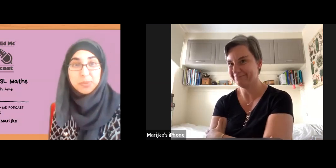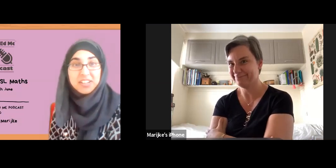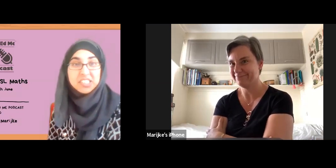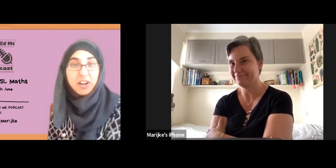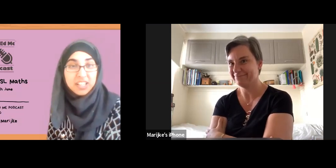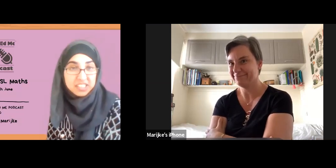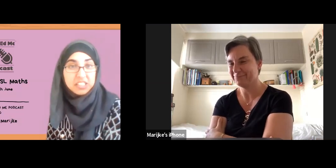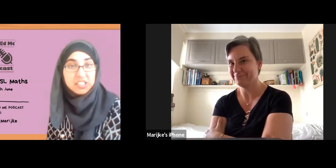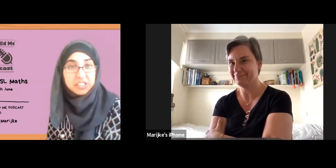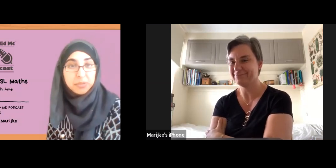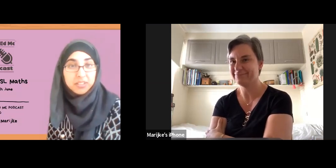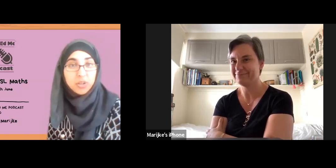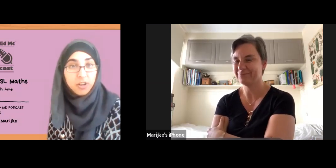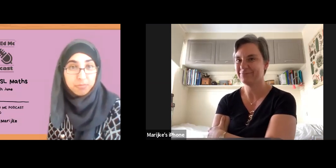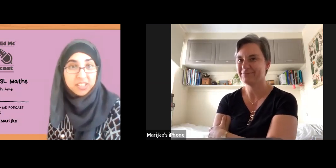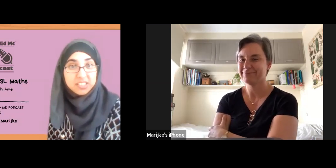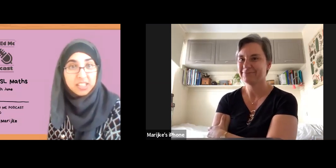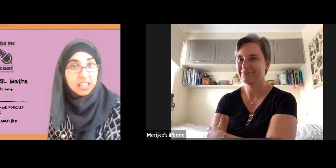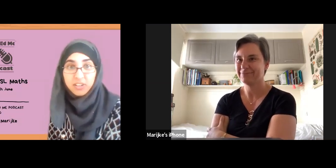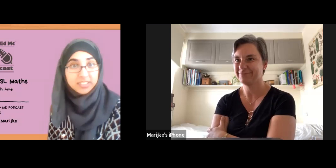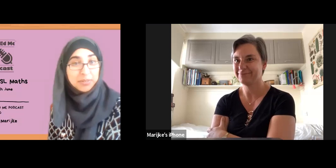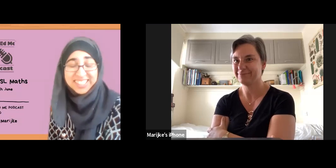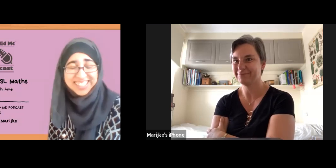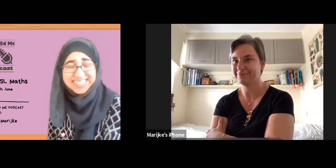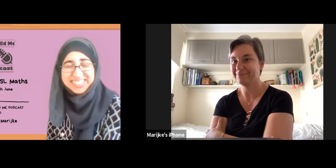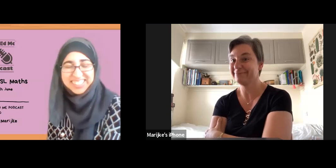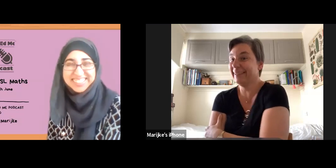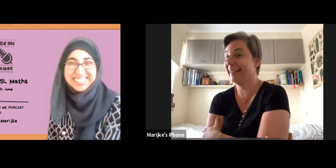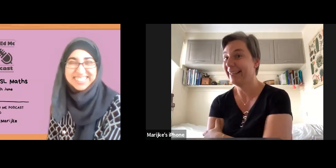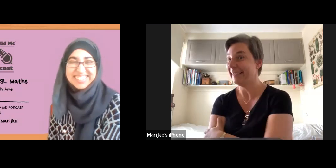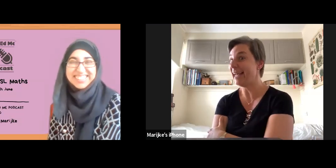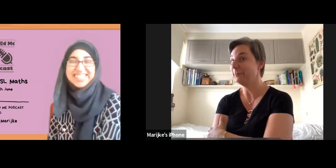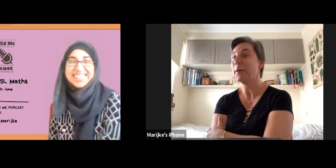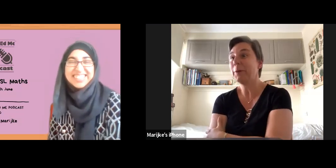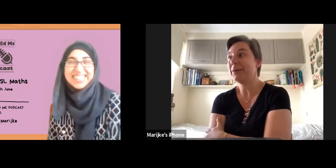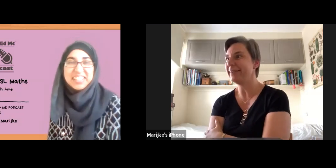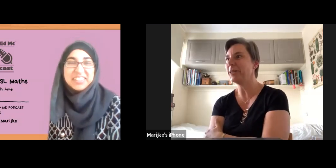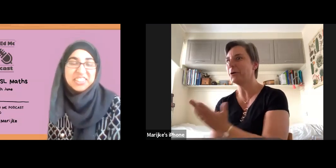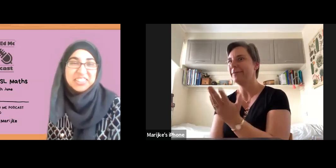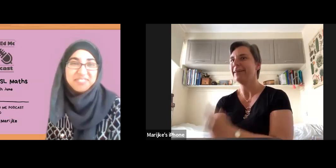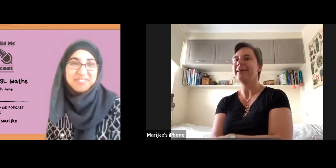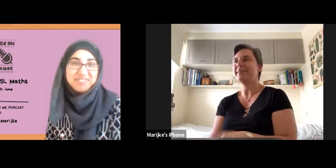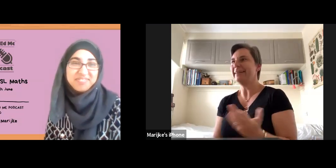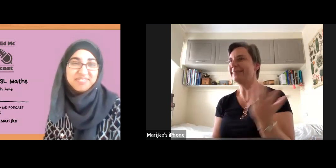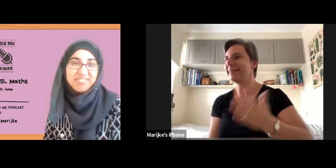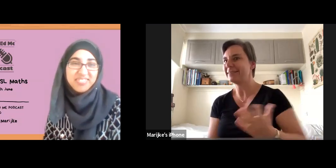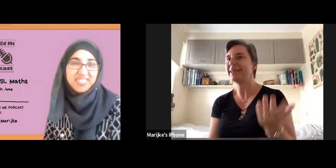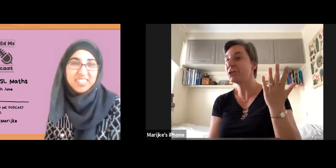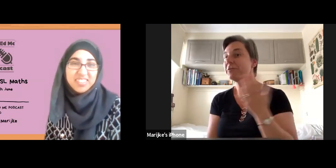well, because a lot of class teachers will go off because they can't deal with the class. Yeah, but it's they should have